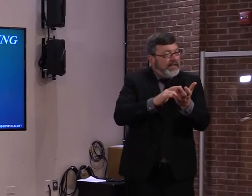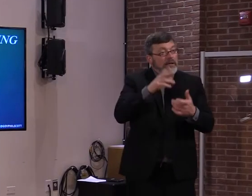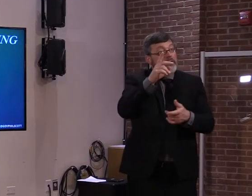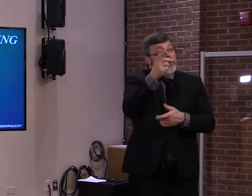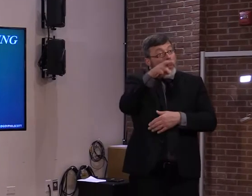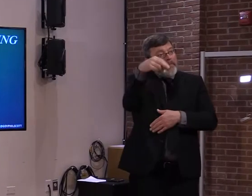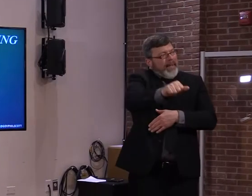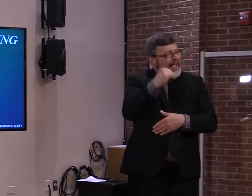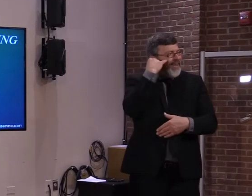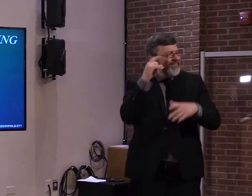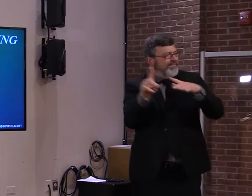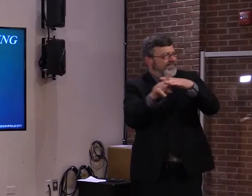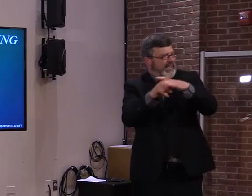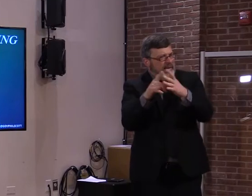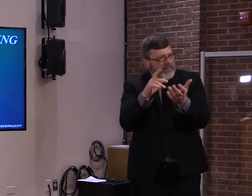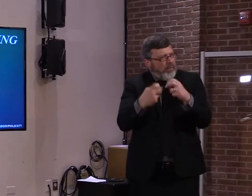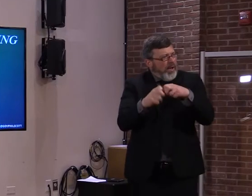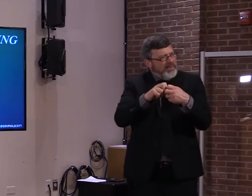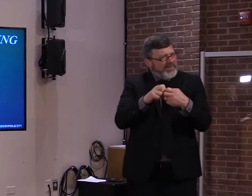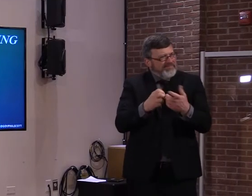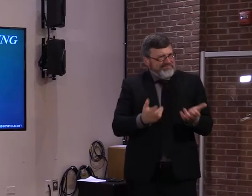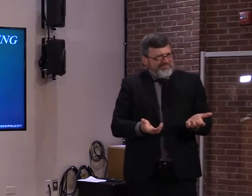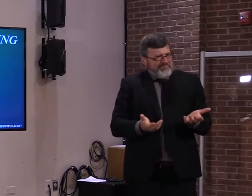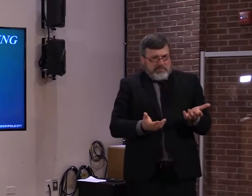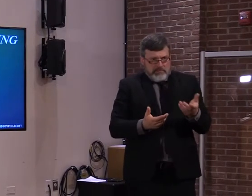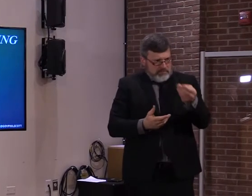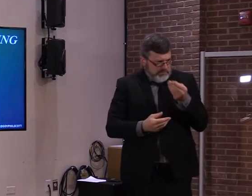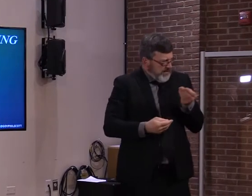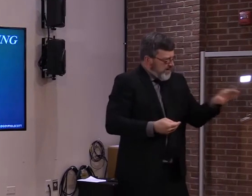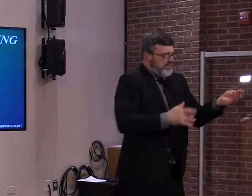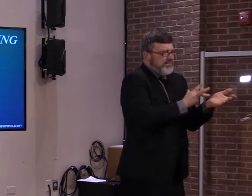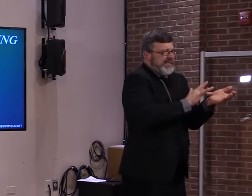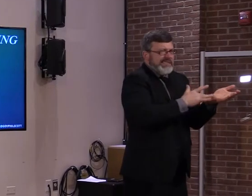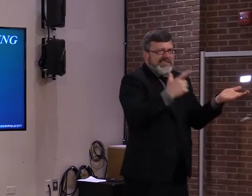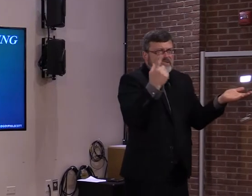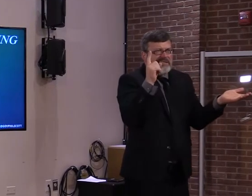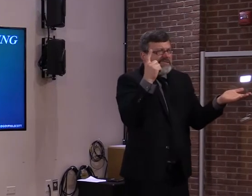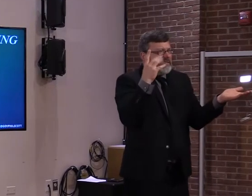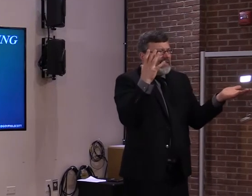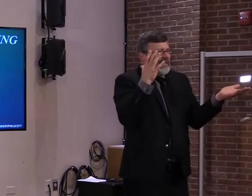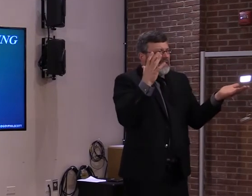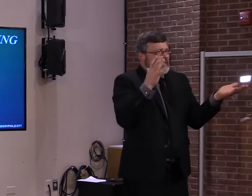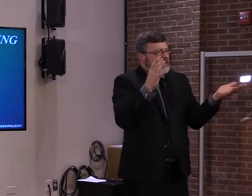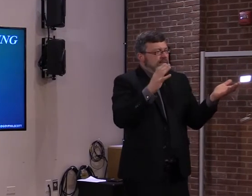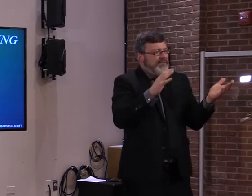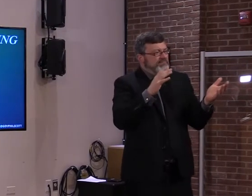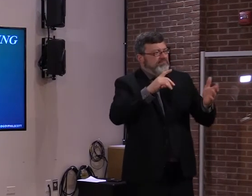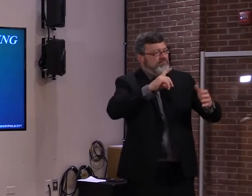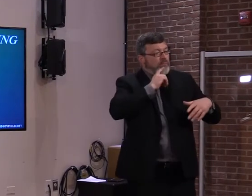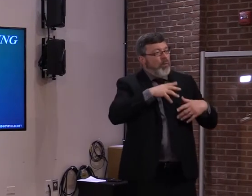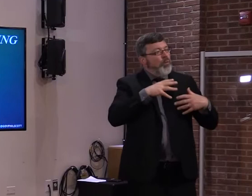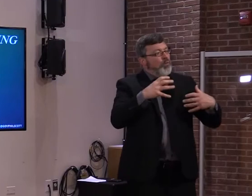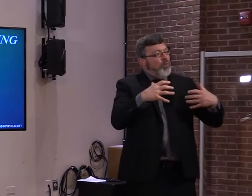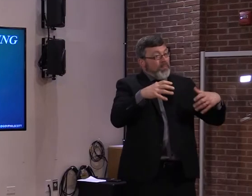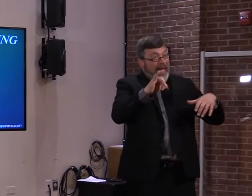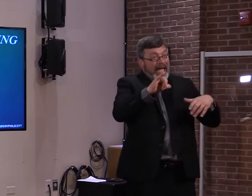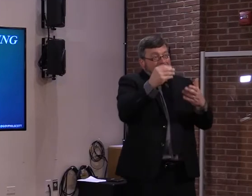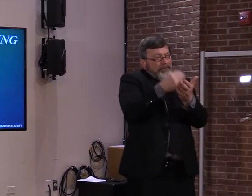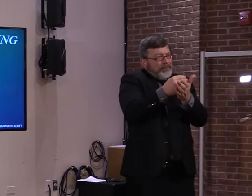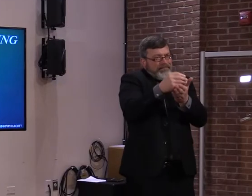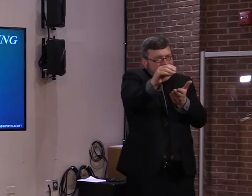healthcare services. I am all in on the value-based payment, on prospective payments, on a fixed fee